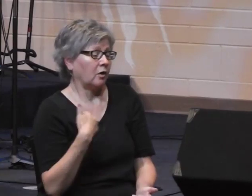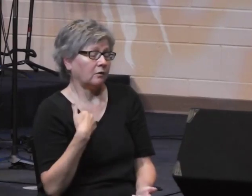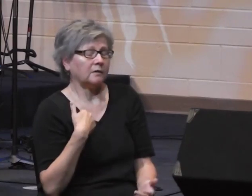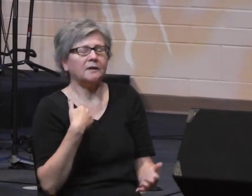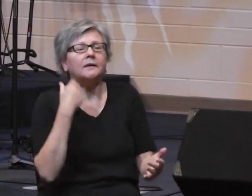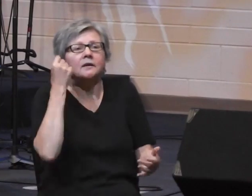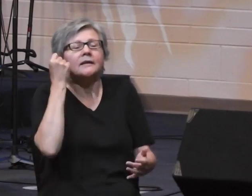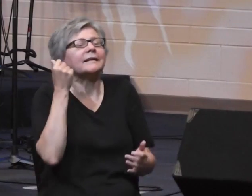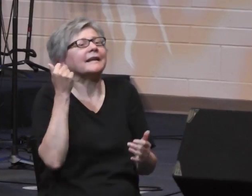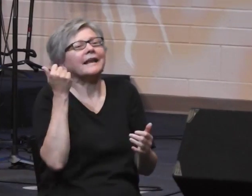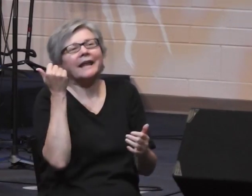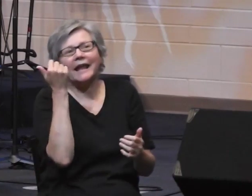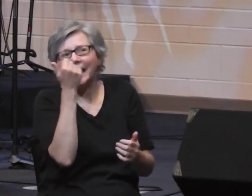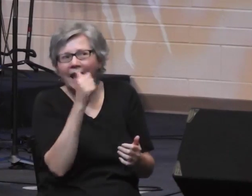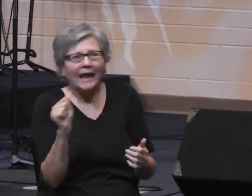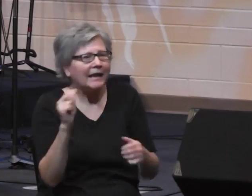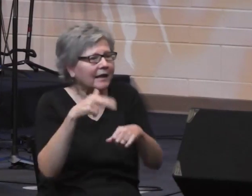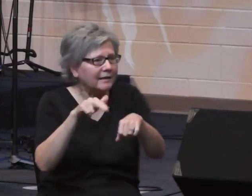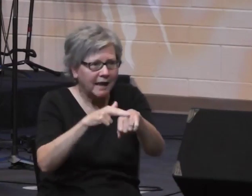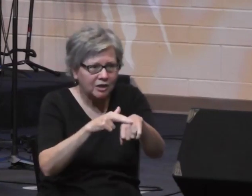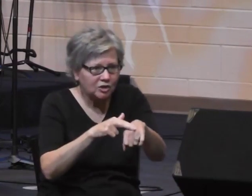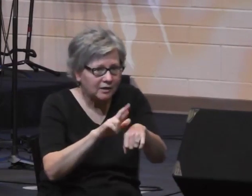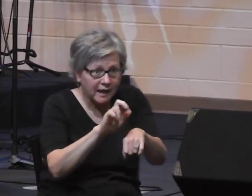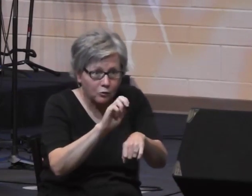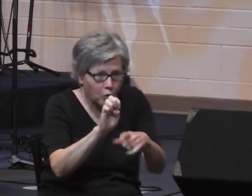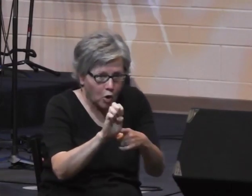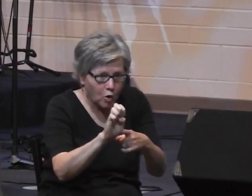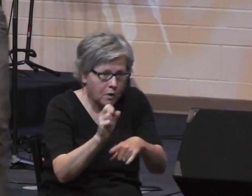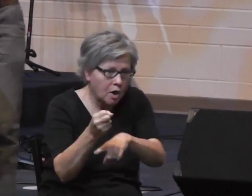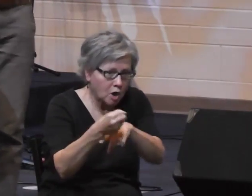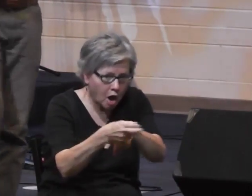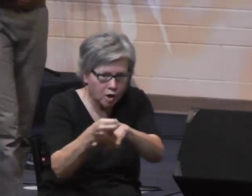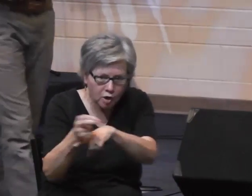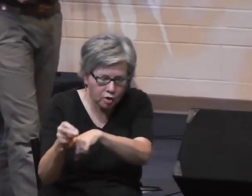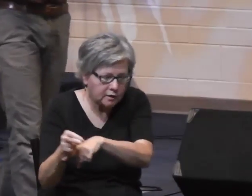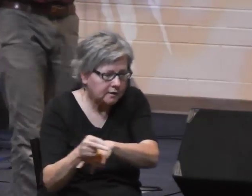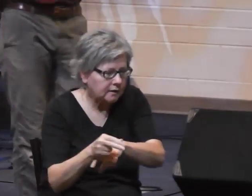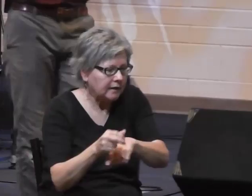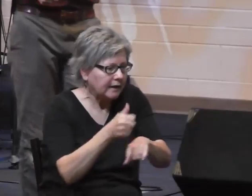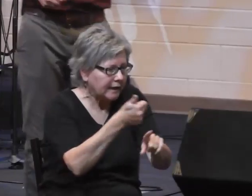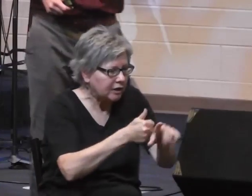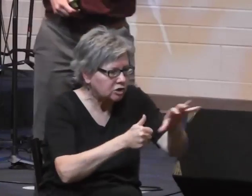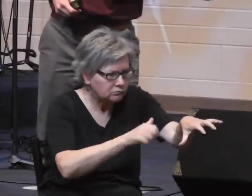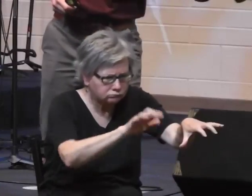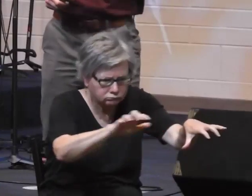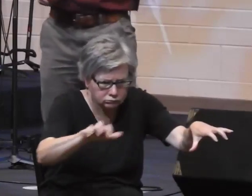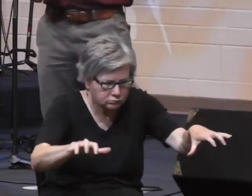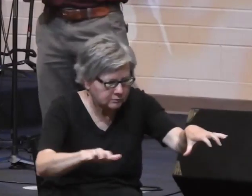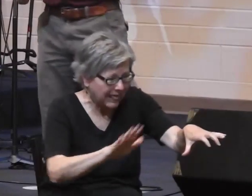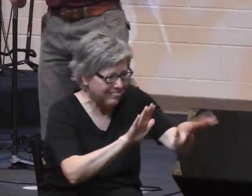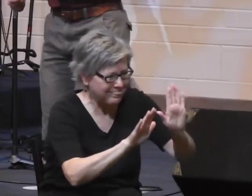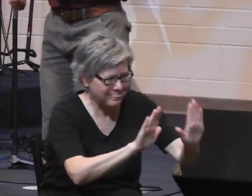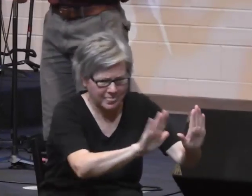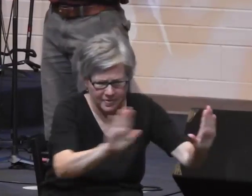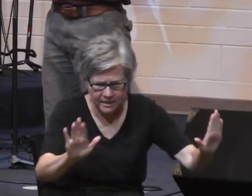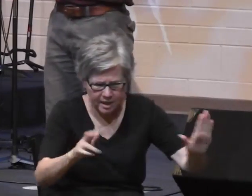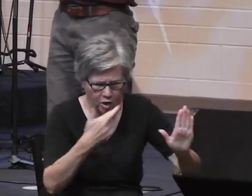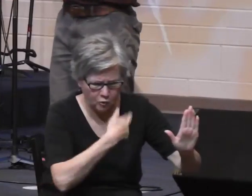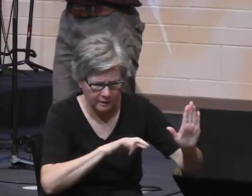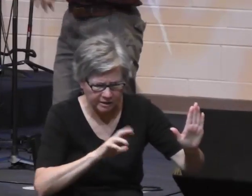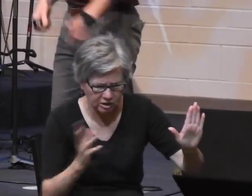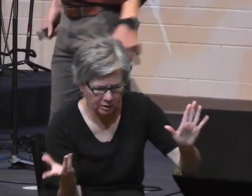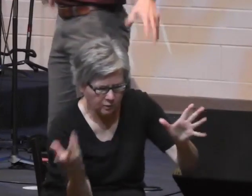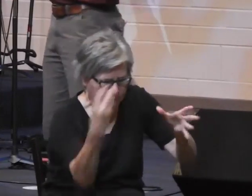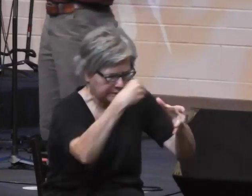every nation that Rome conquered, and Rome conquered a lot of nations. Every nation that Rome conquered, that nation's religion kind of got